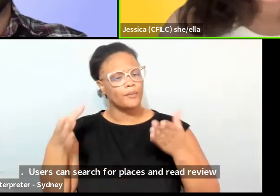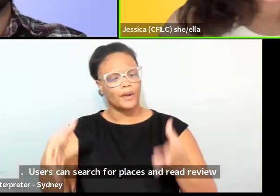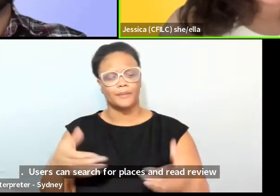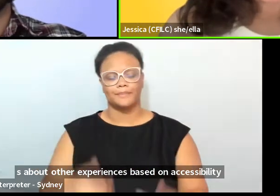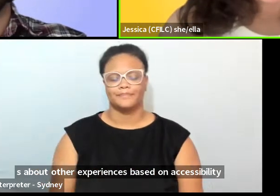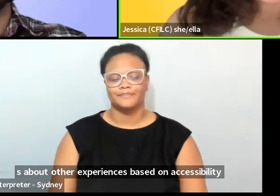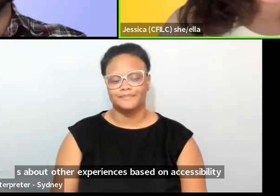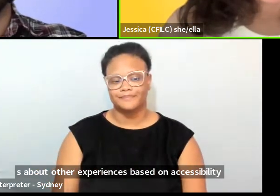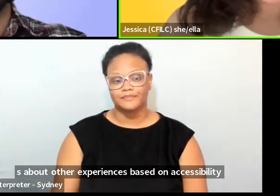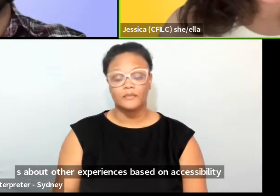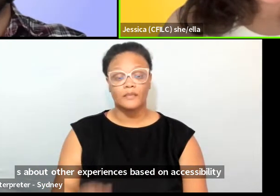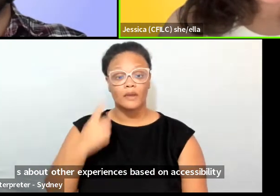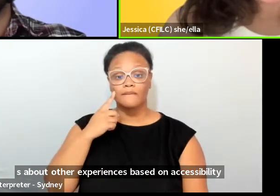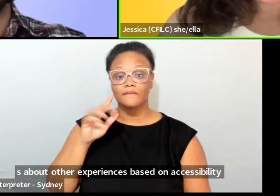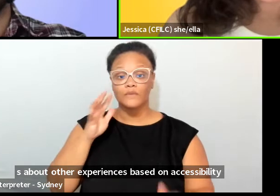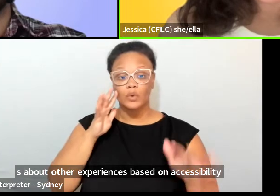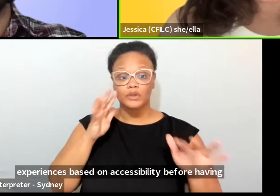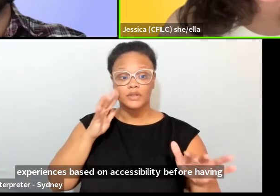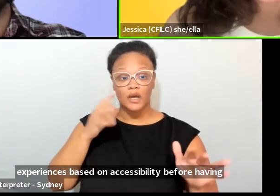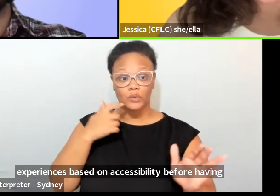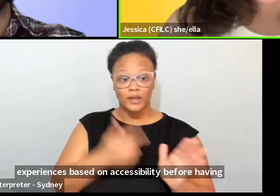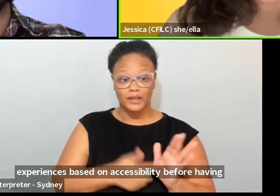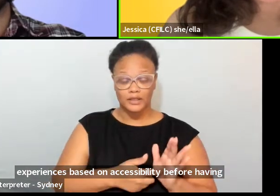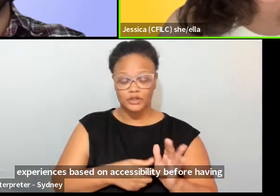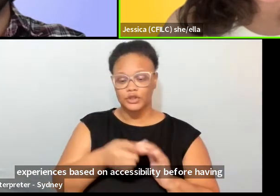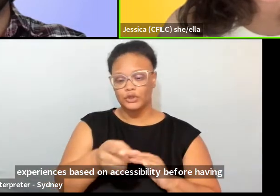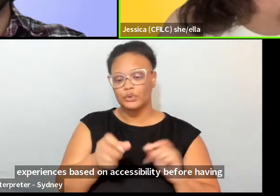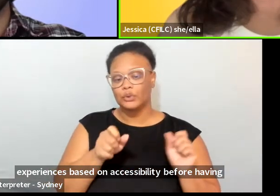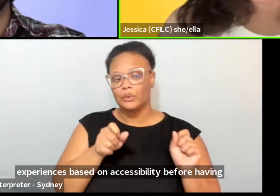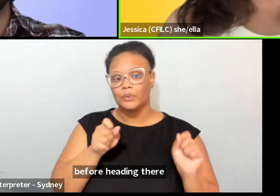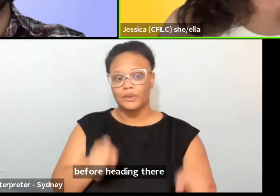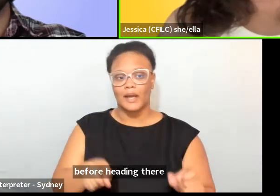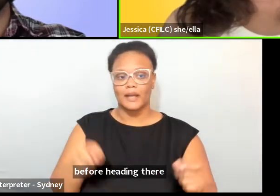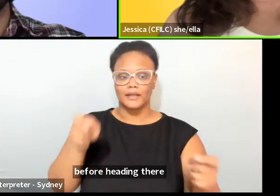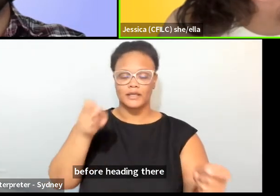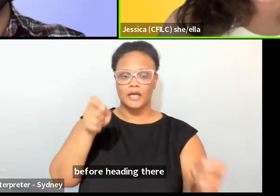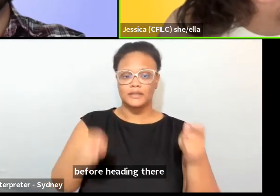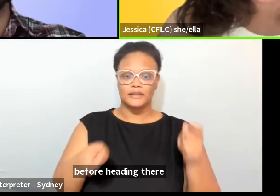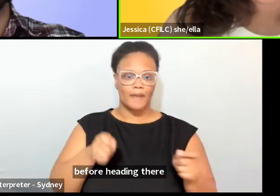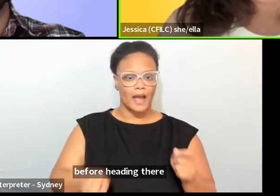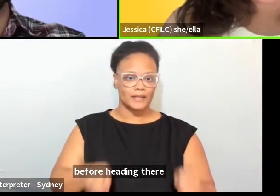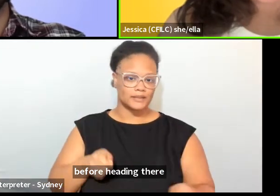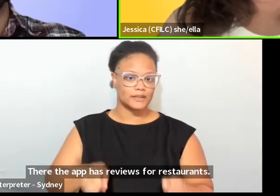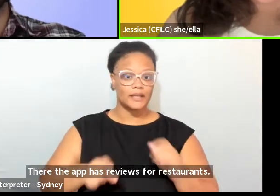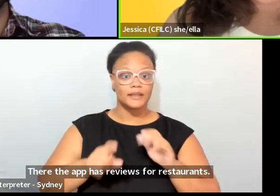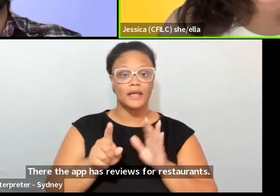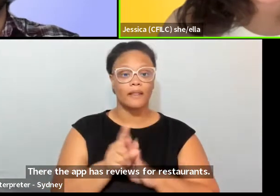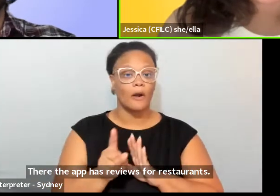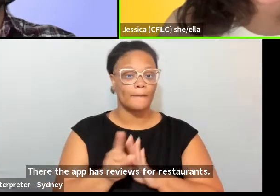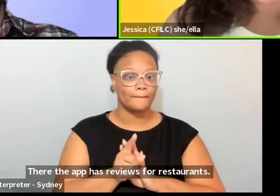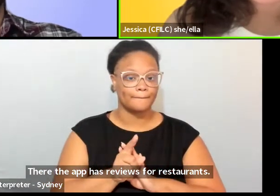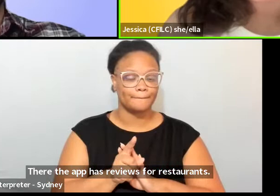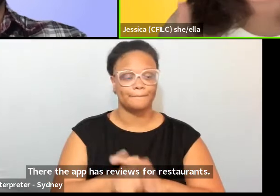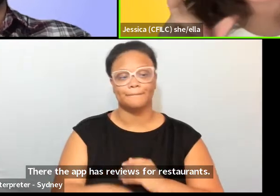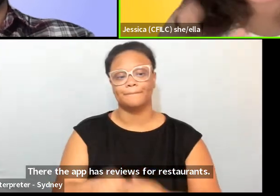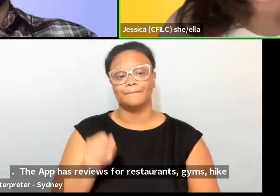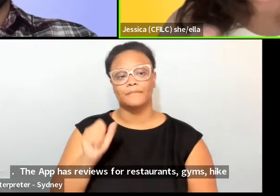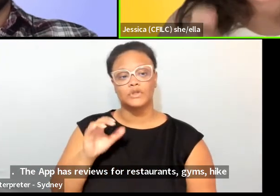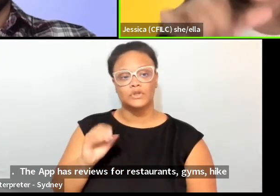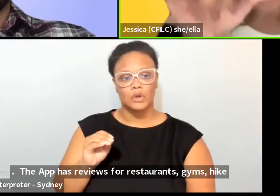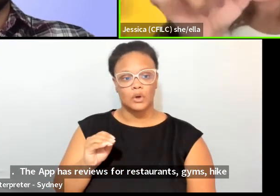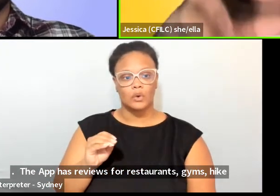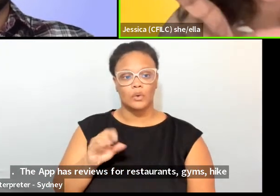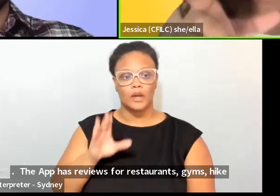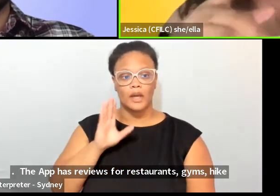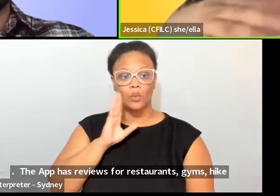So for sound recognition, you can be able to customize the alarm. So it will just be a